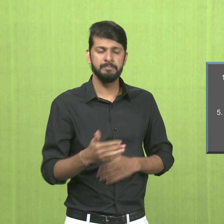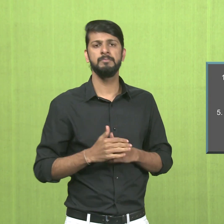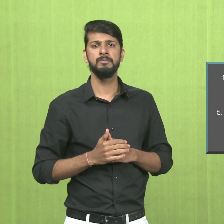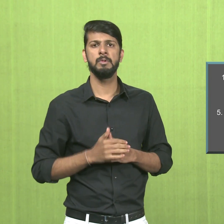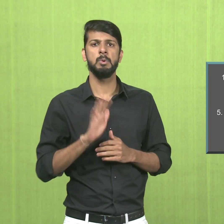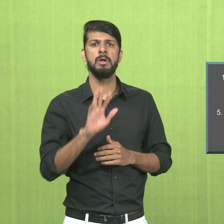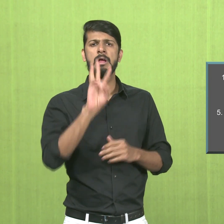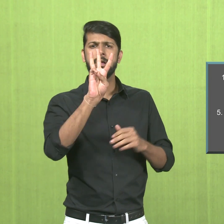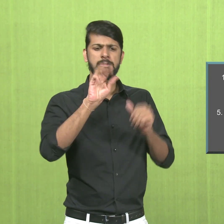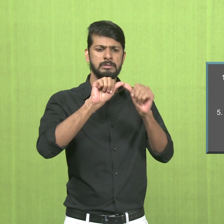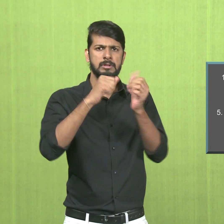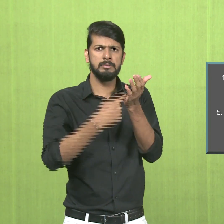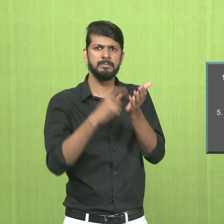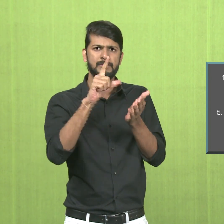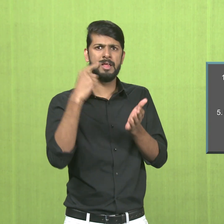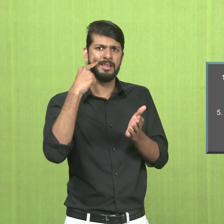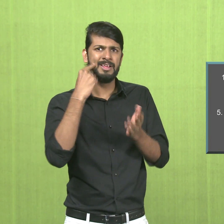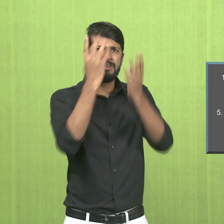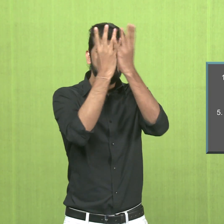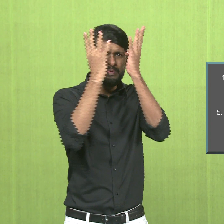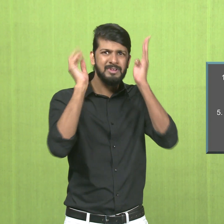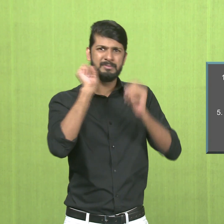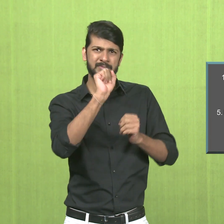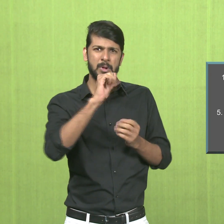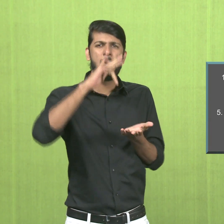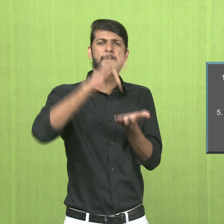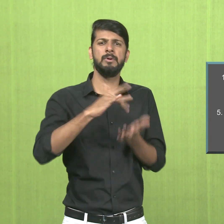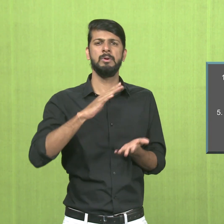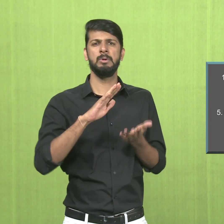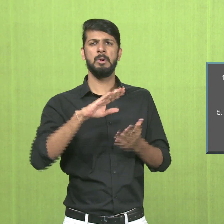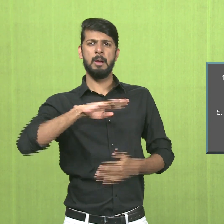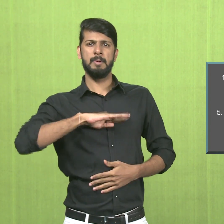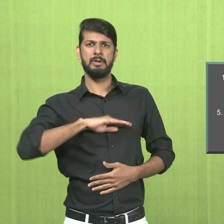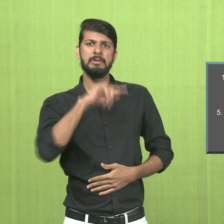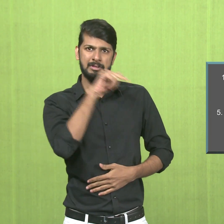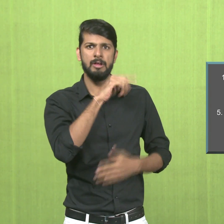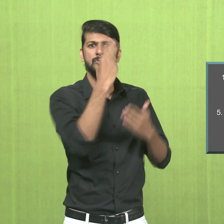Then we start with the descriptions of the various folk and tribal arts. First would be the Varli painting,